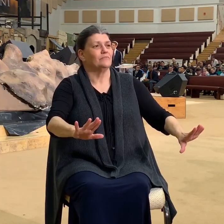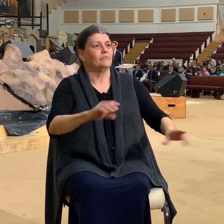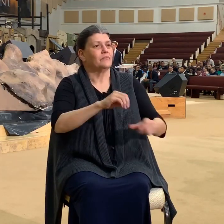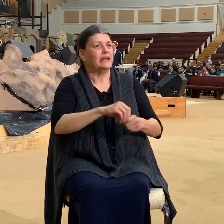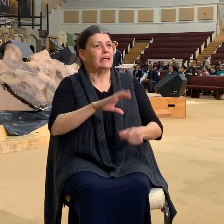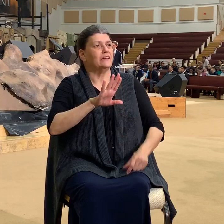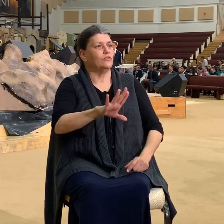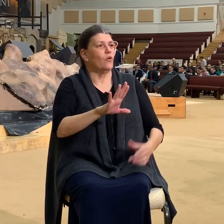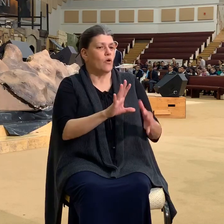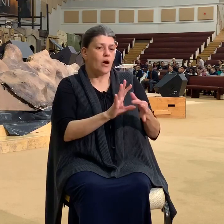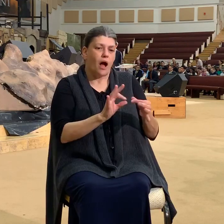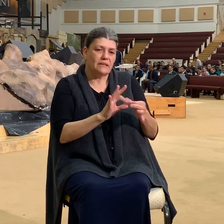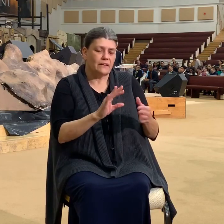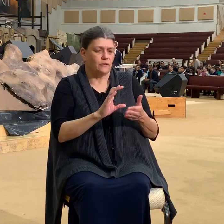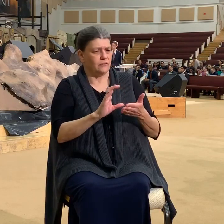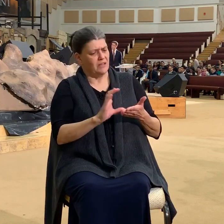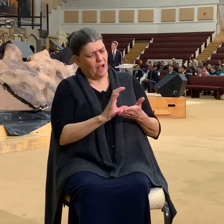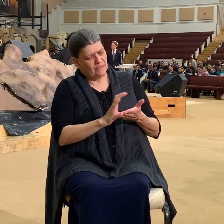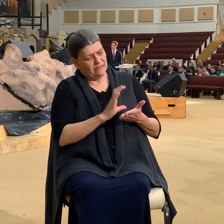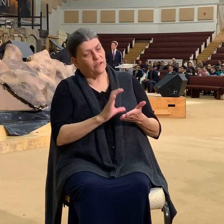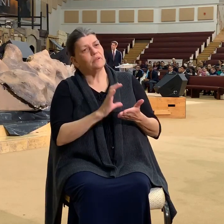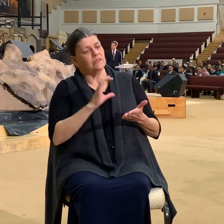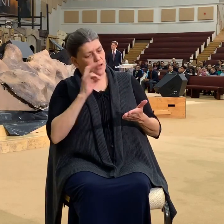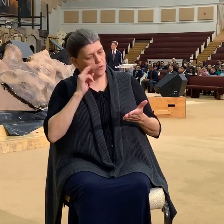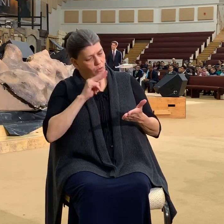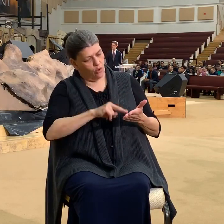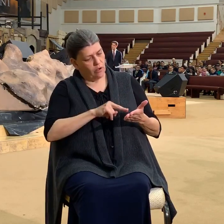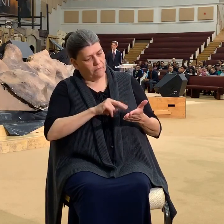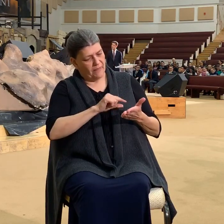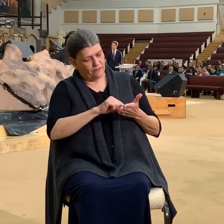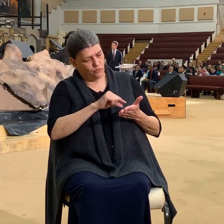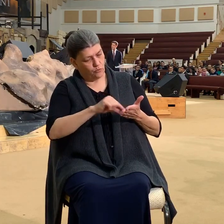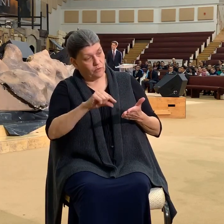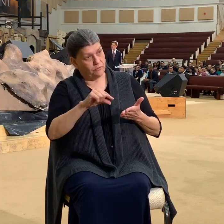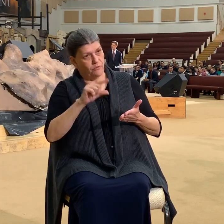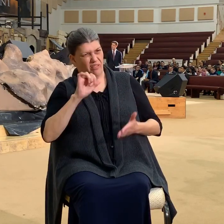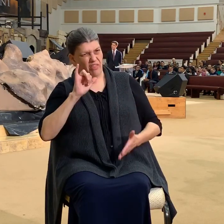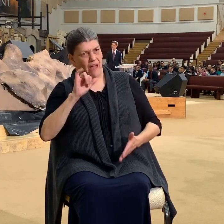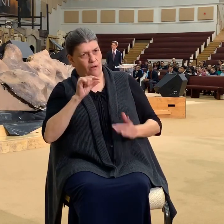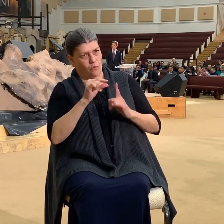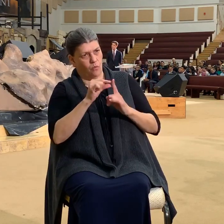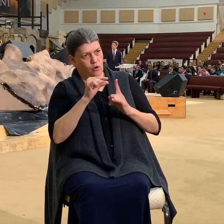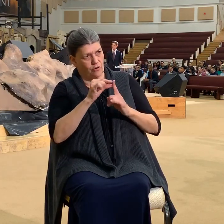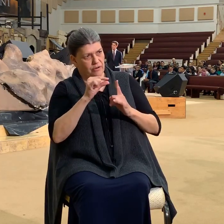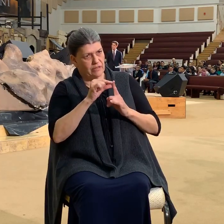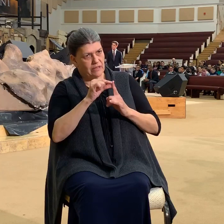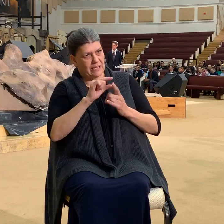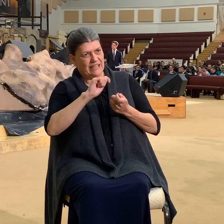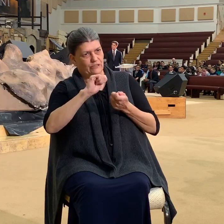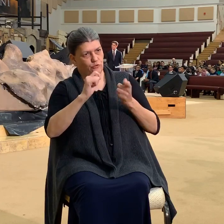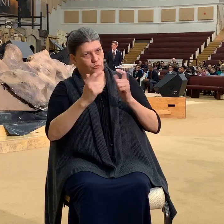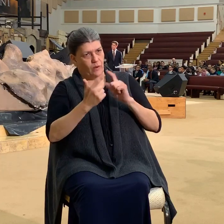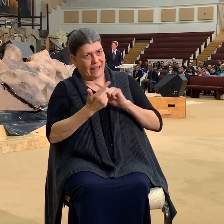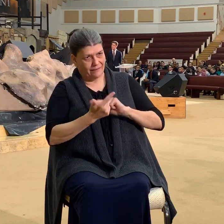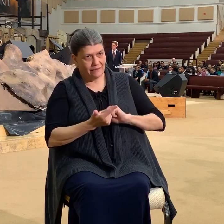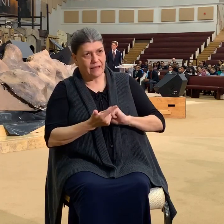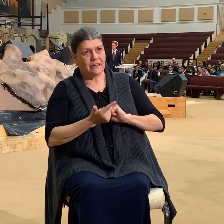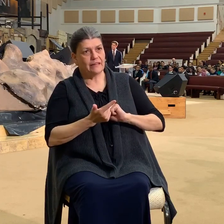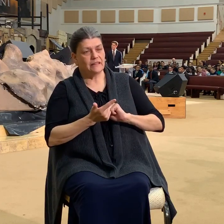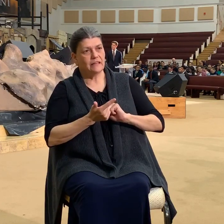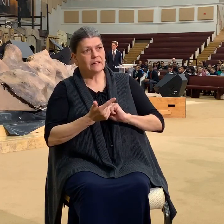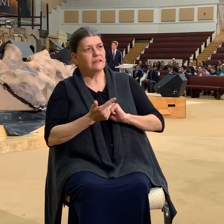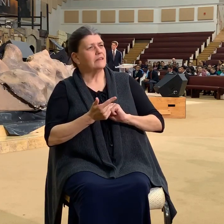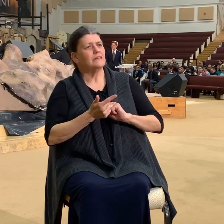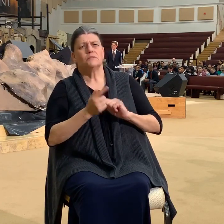your commentaries, when you look up that scripture, specifically that word, it is actually translated a couple